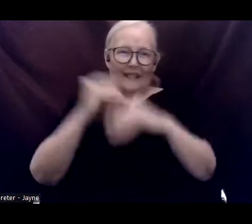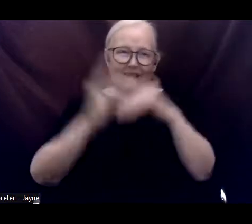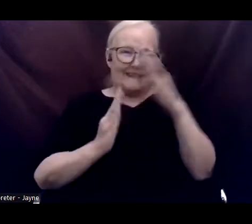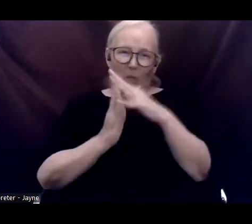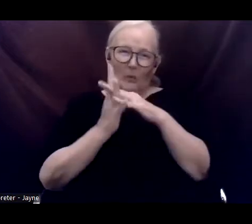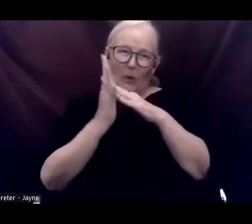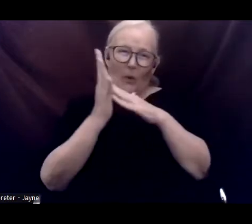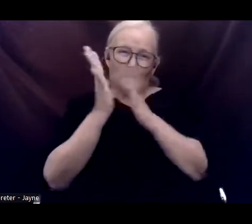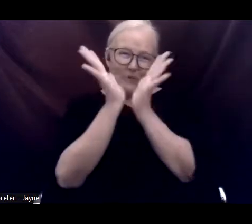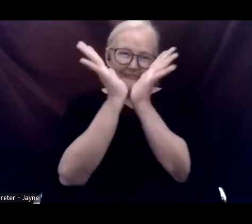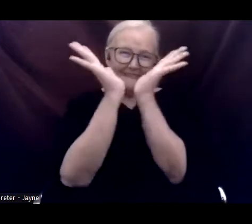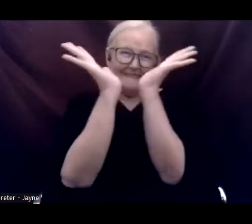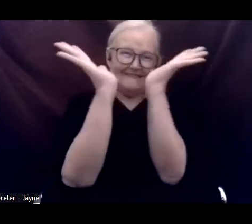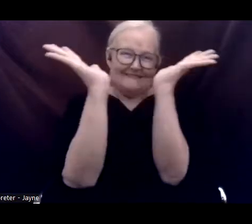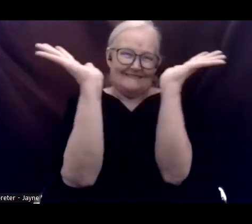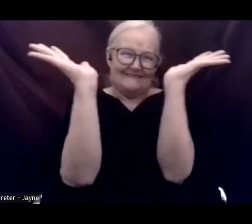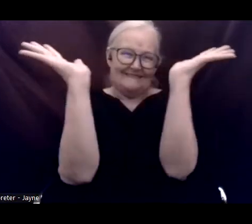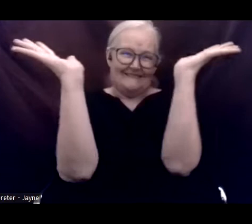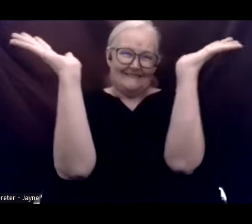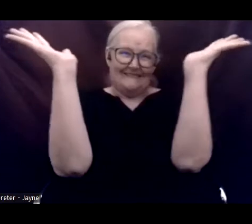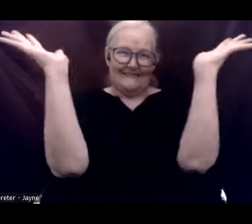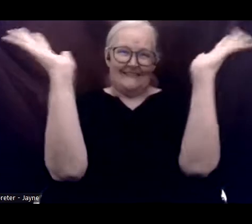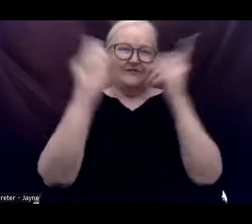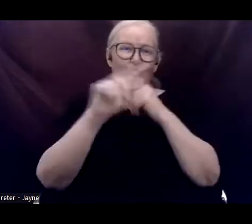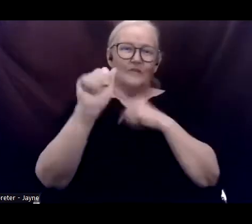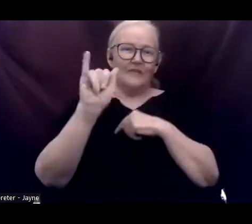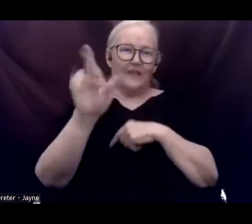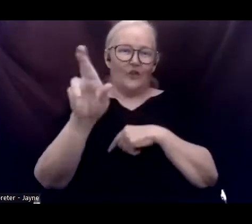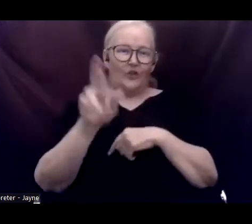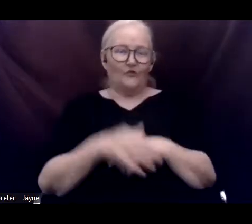the sky and the open air.